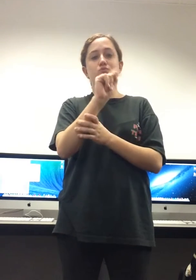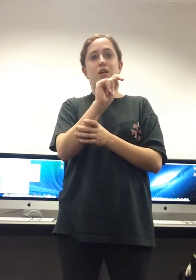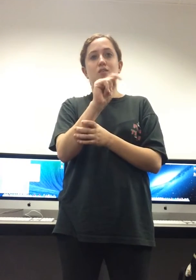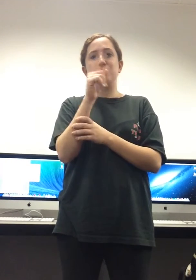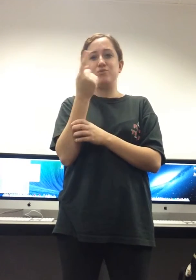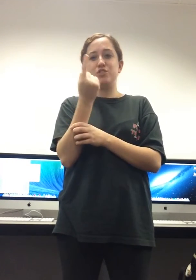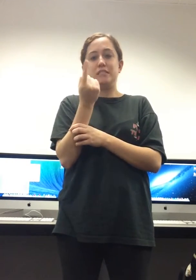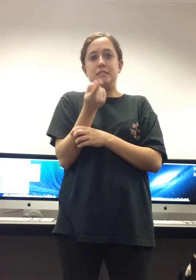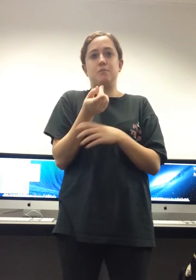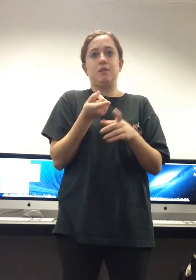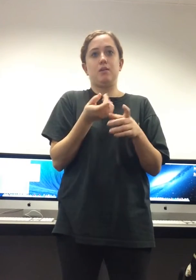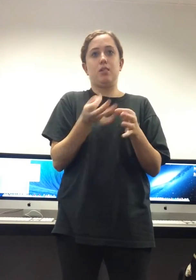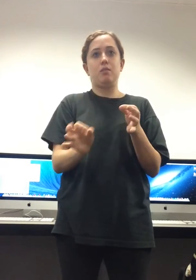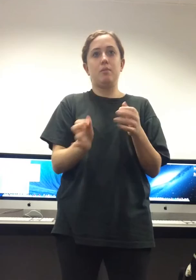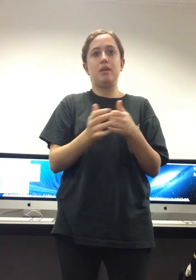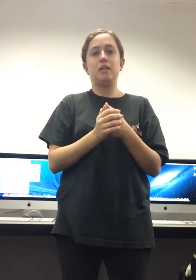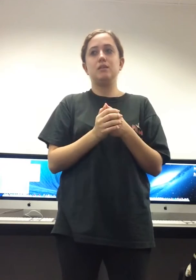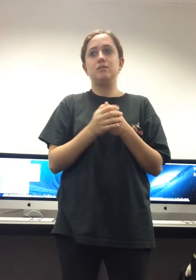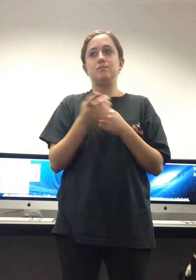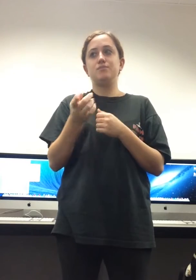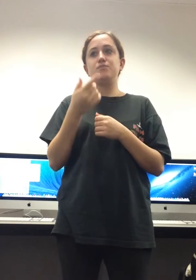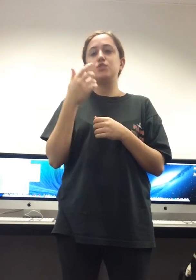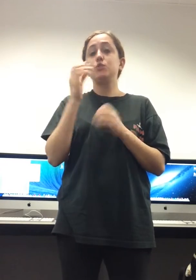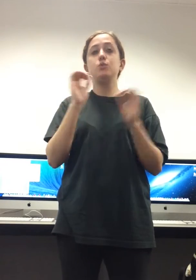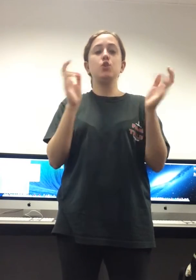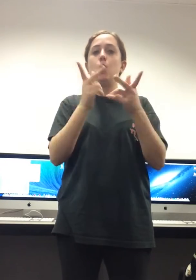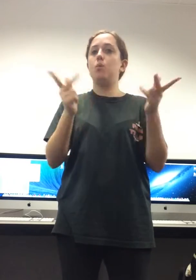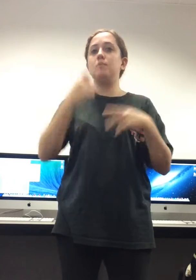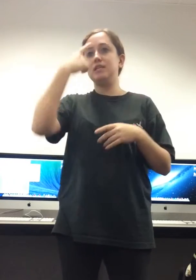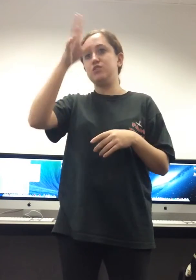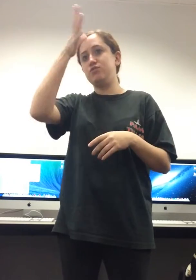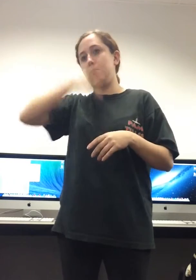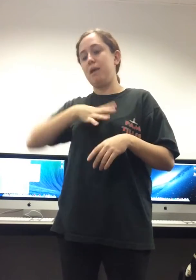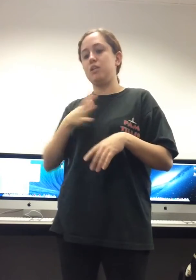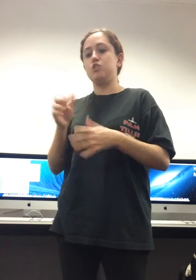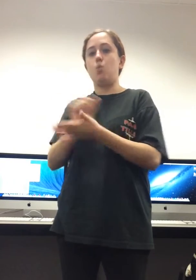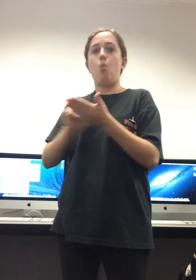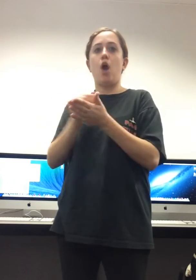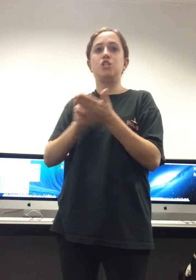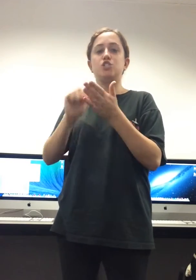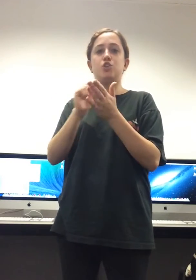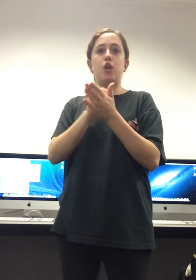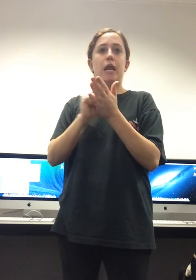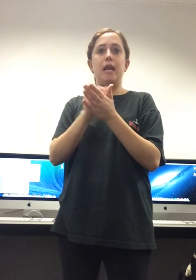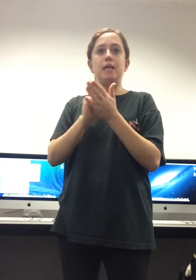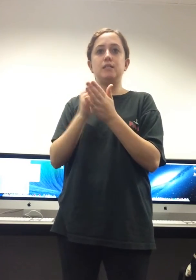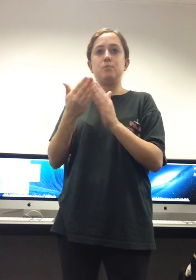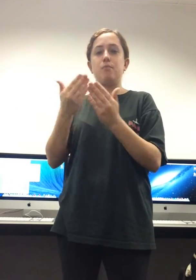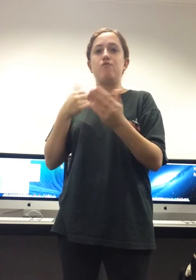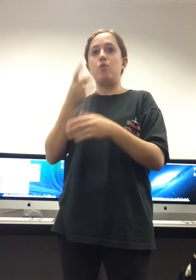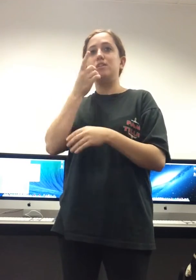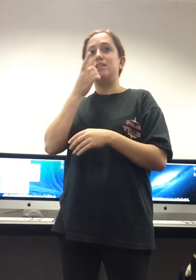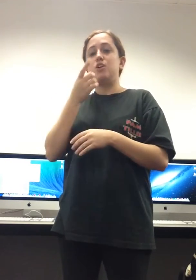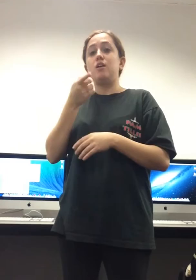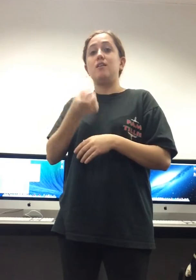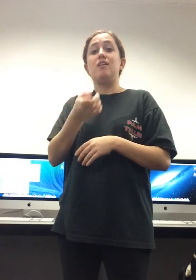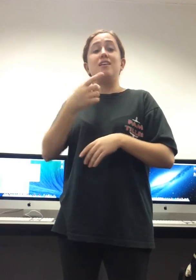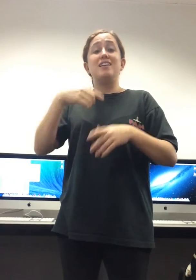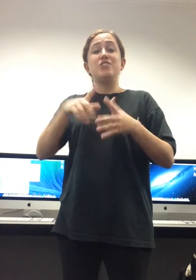hands before they ate their dinner, and so they made a practice of washing them in the water that was ladled into